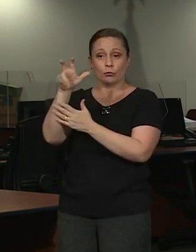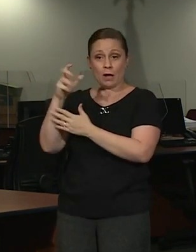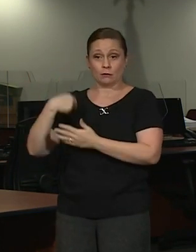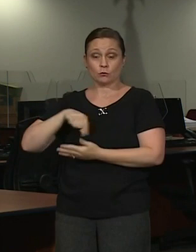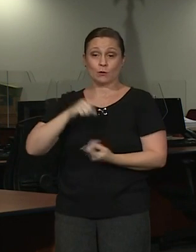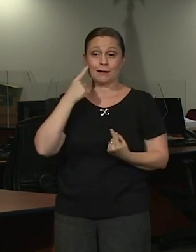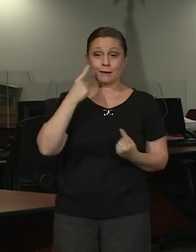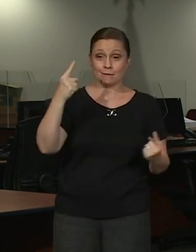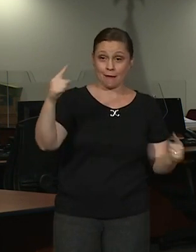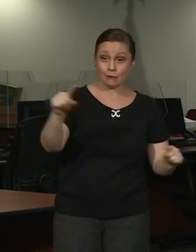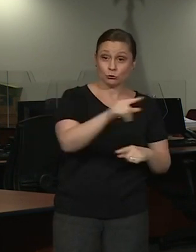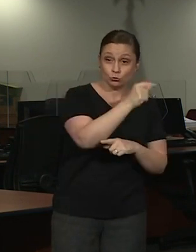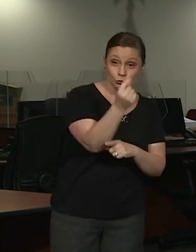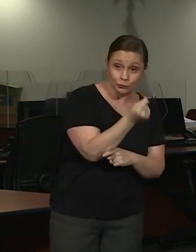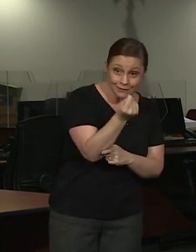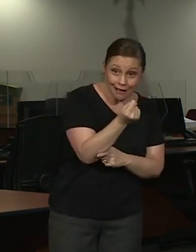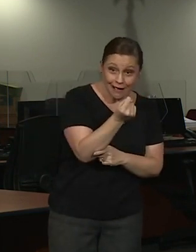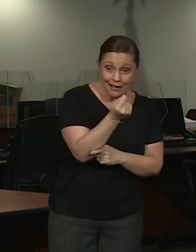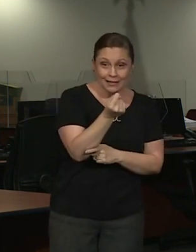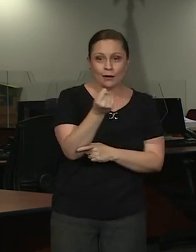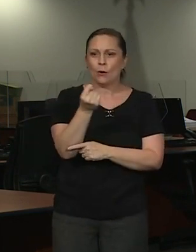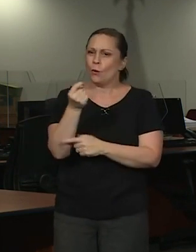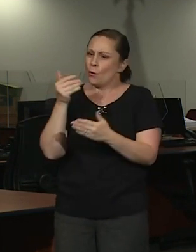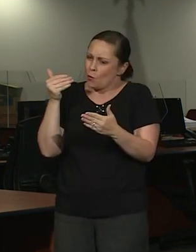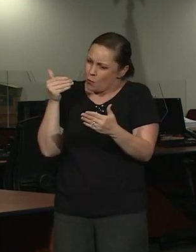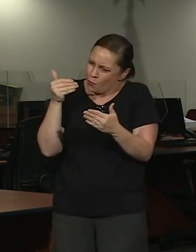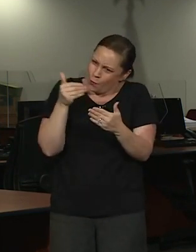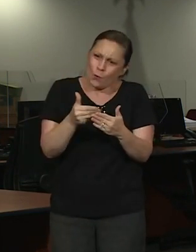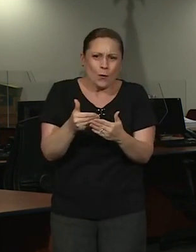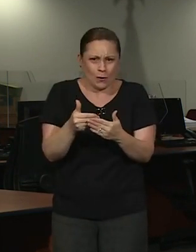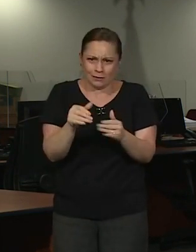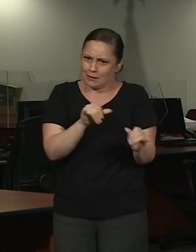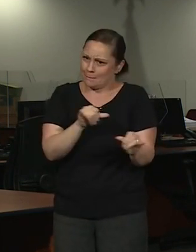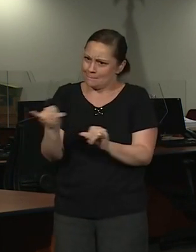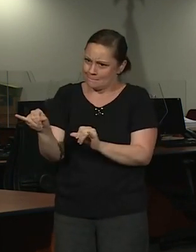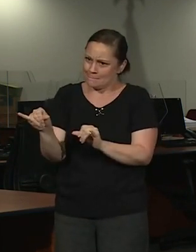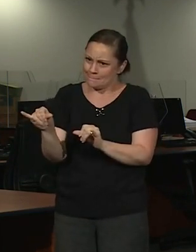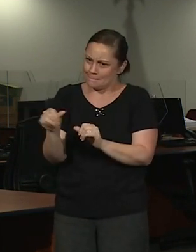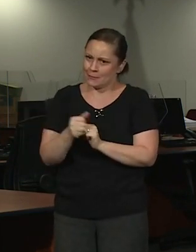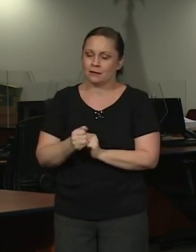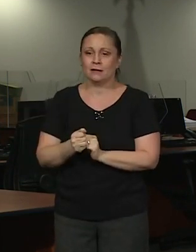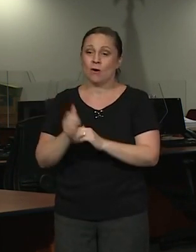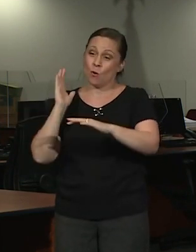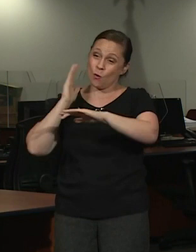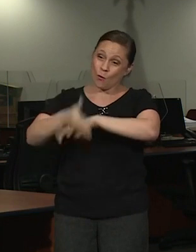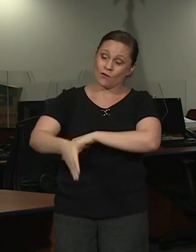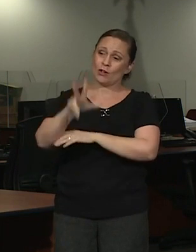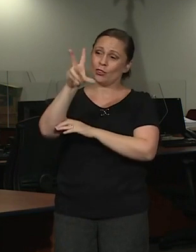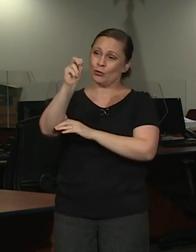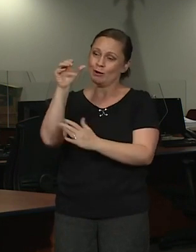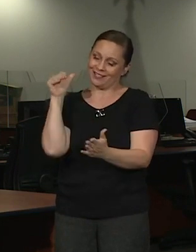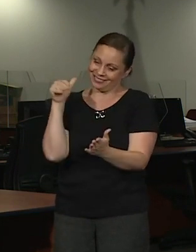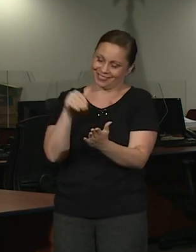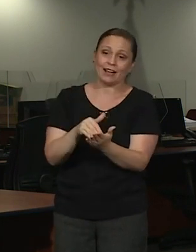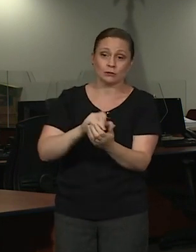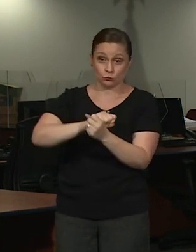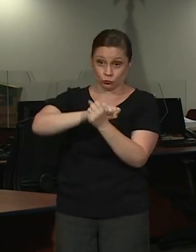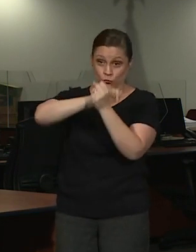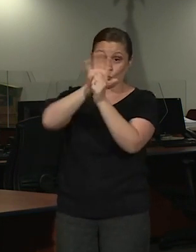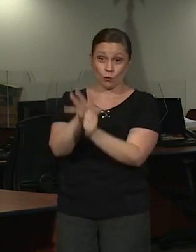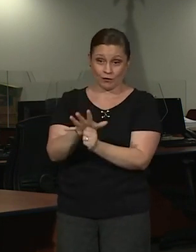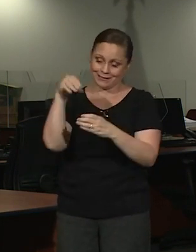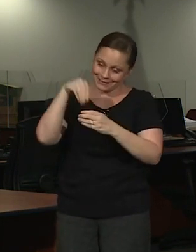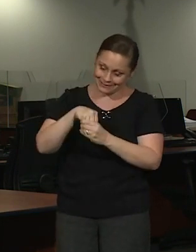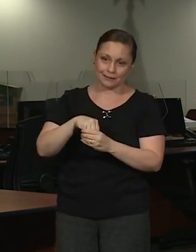announced on Tuesday. This means that South Carolina has exceeded 30,000 confirmed cases of COVID-19 in our